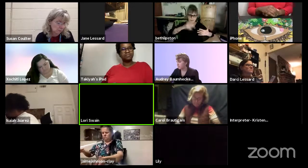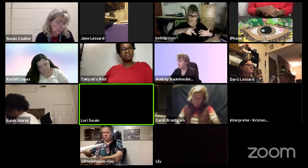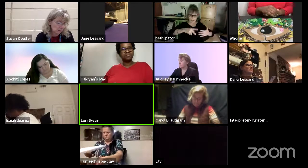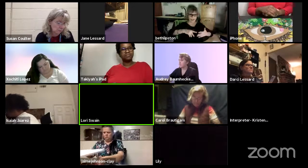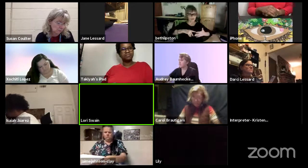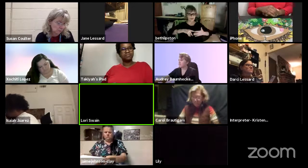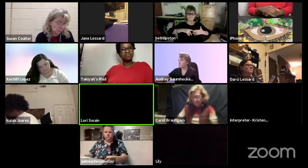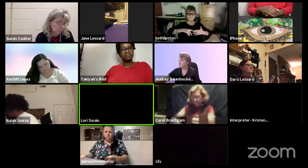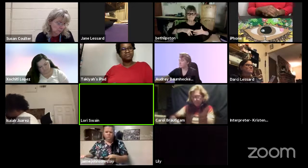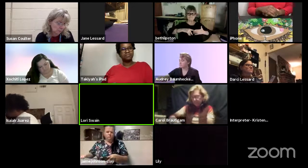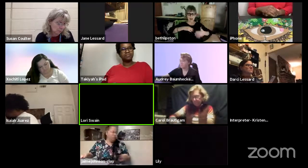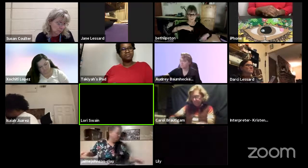and